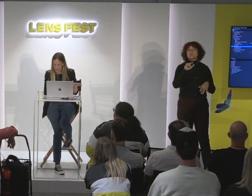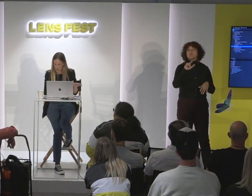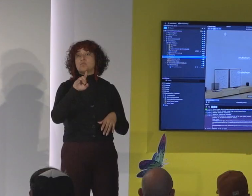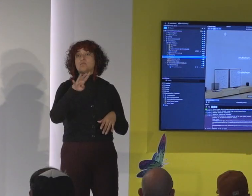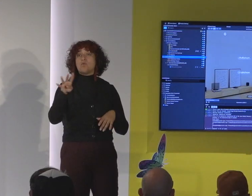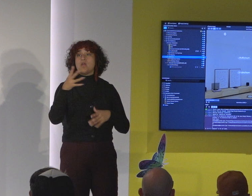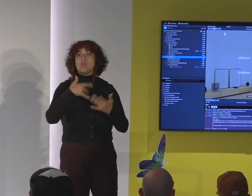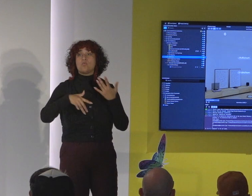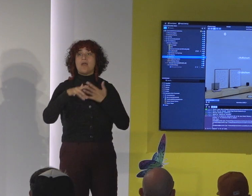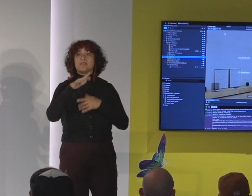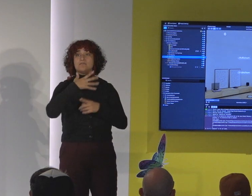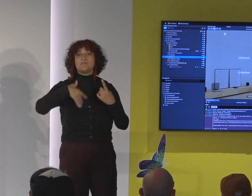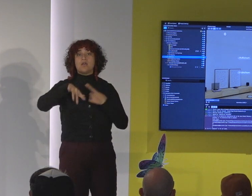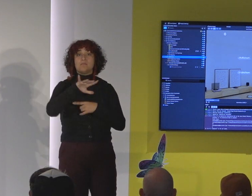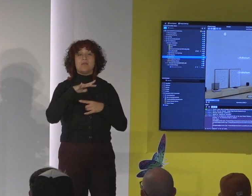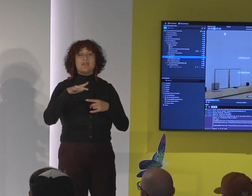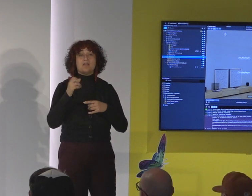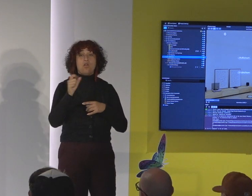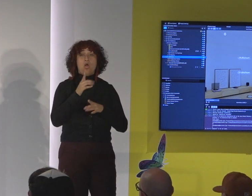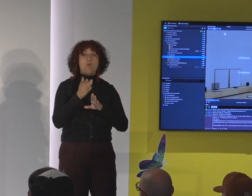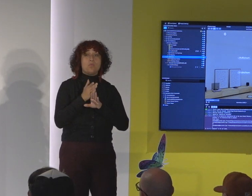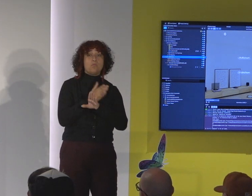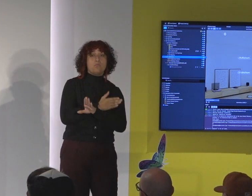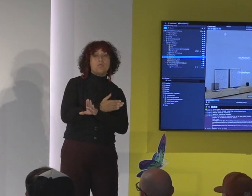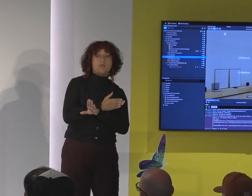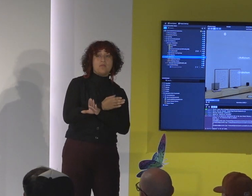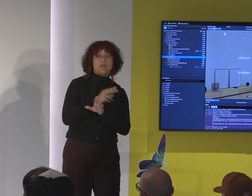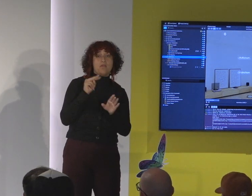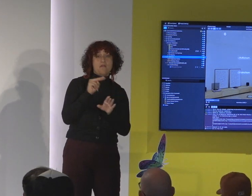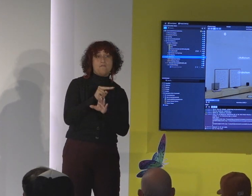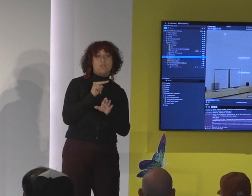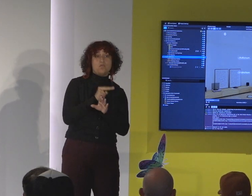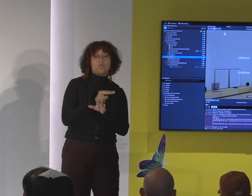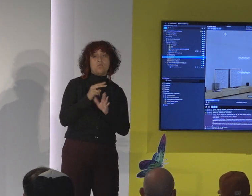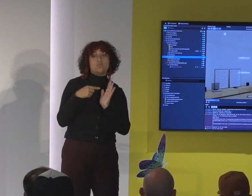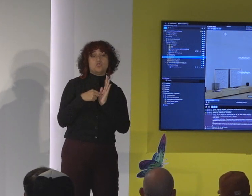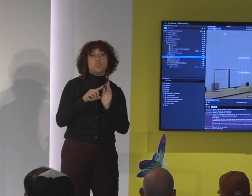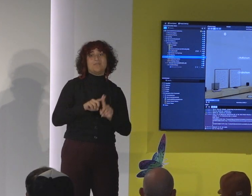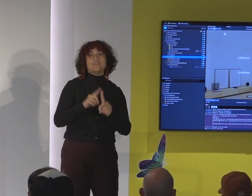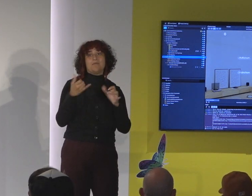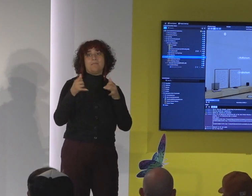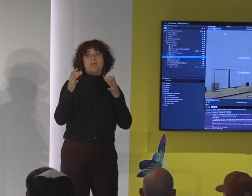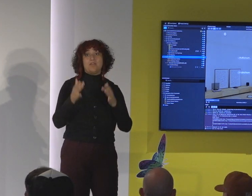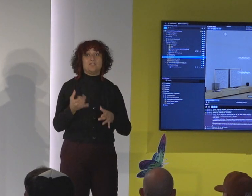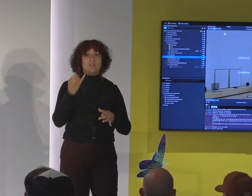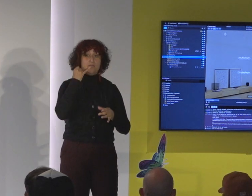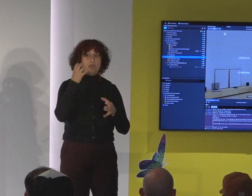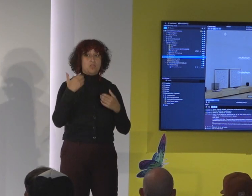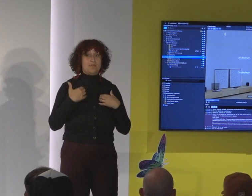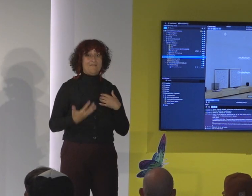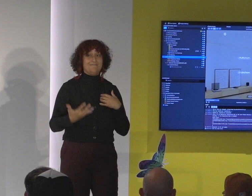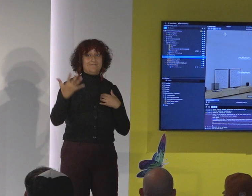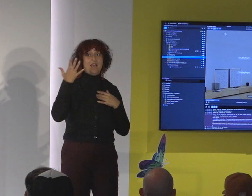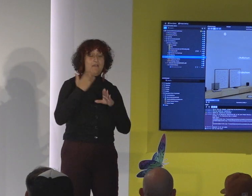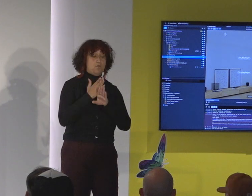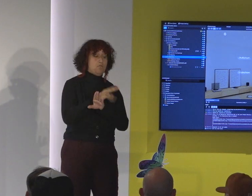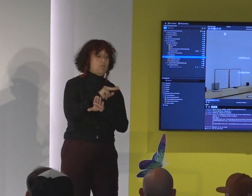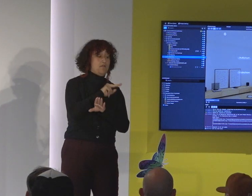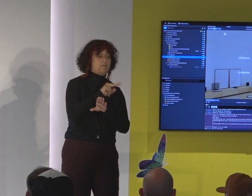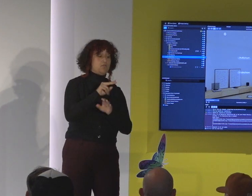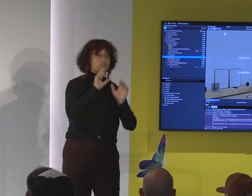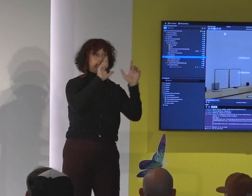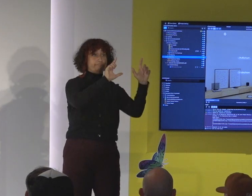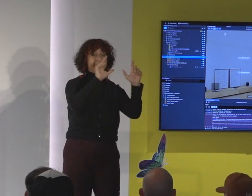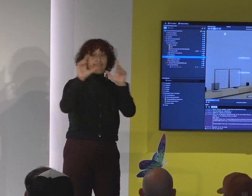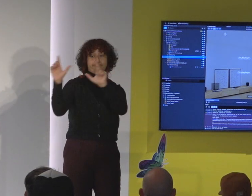Environment. And each preview panel is going to simulate a different player. So if you wanted, you could have like 5 preview panels. You could have 10 preview